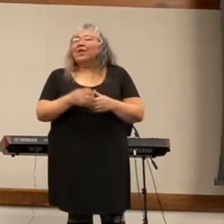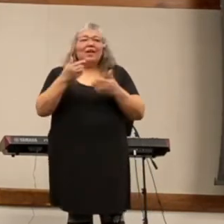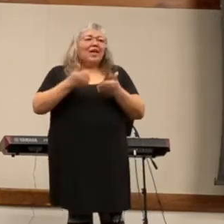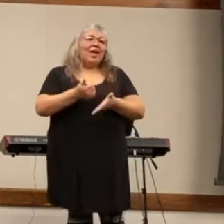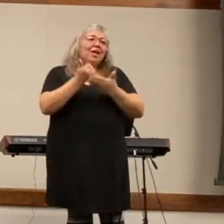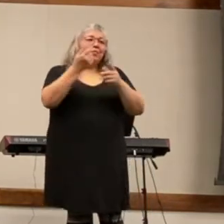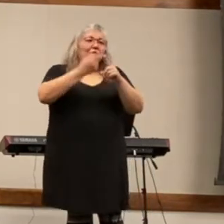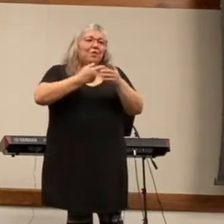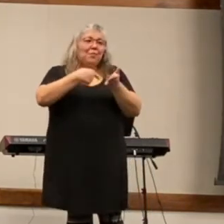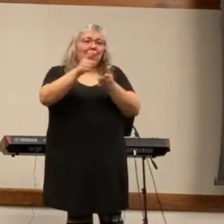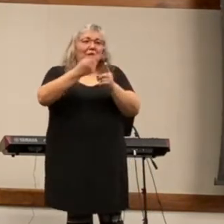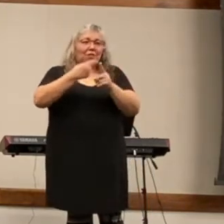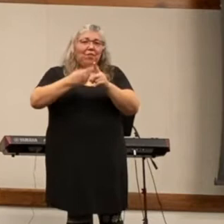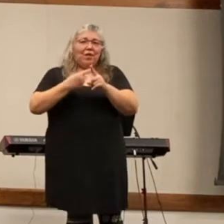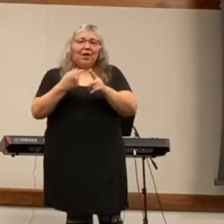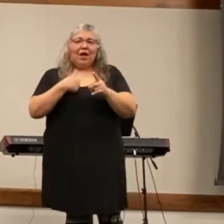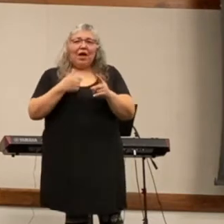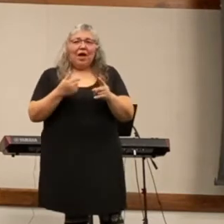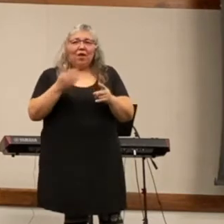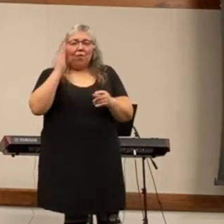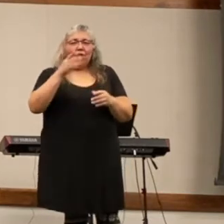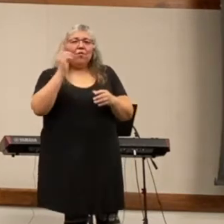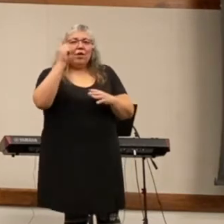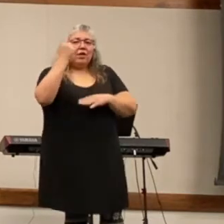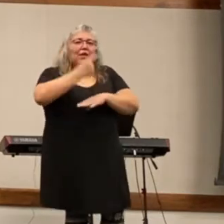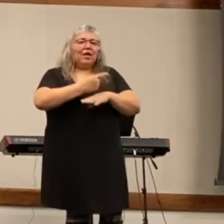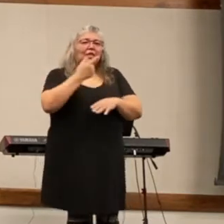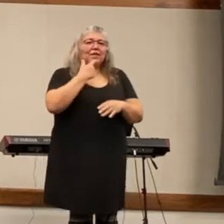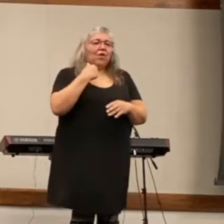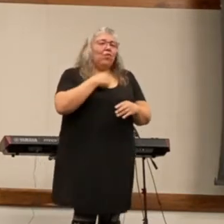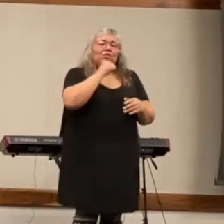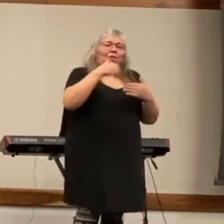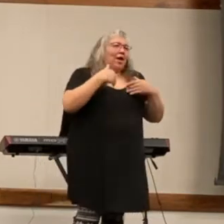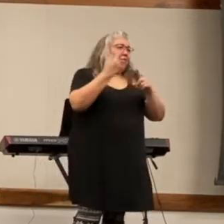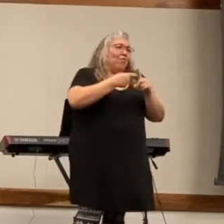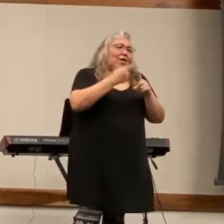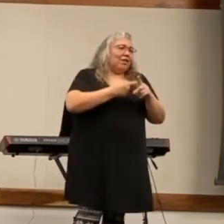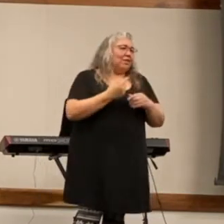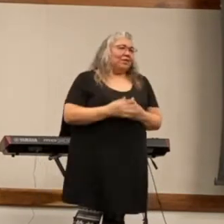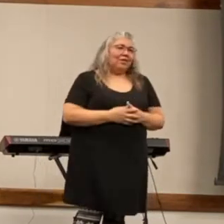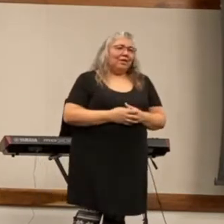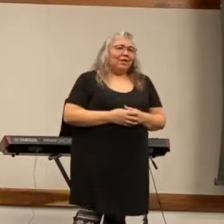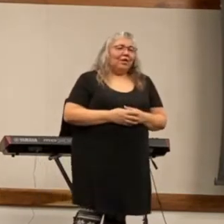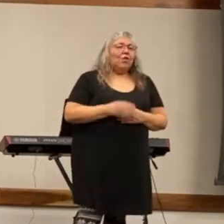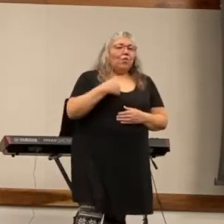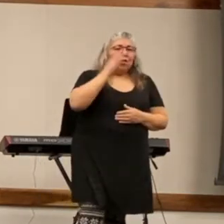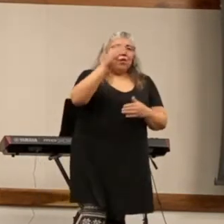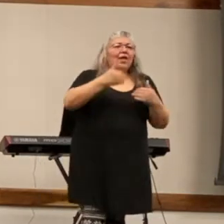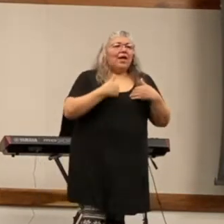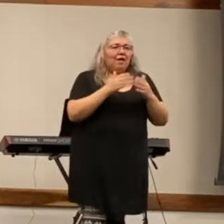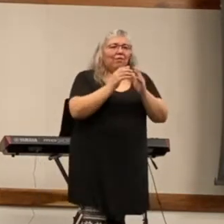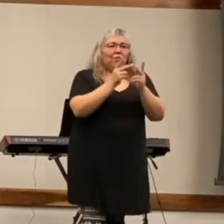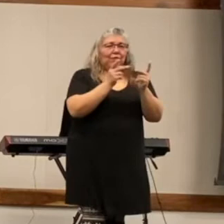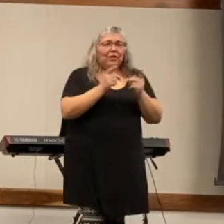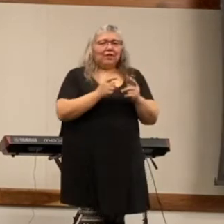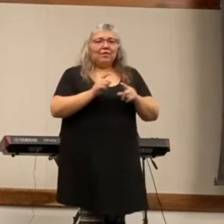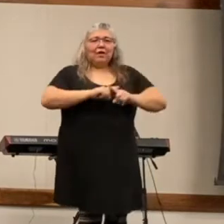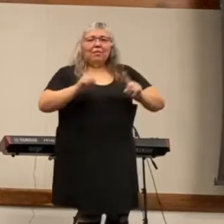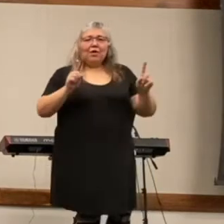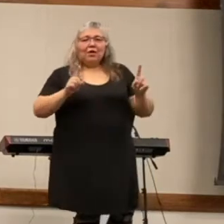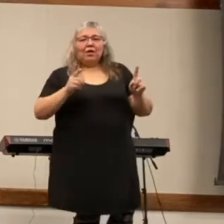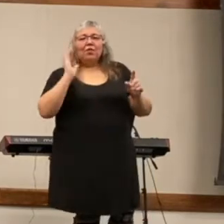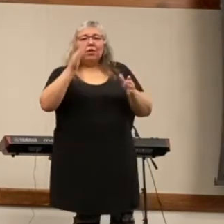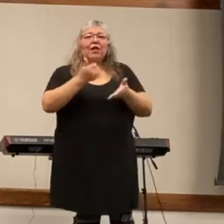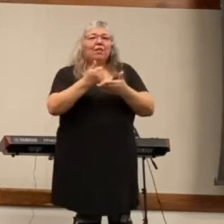rent, which I will one day say we don't have rent, because we'll have a place. but helps pay the